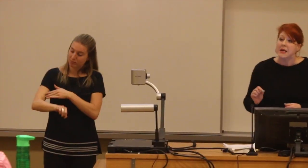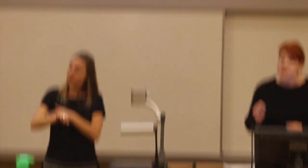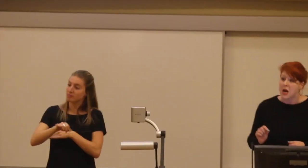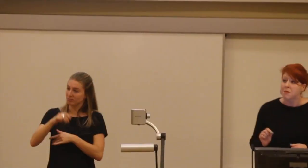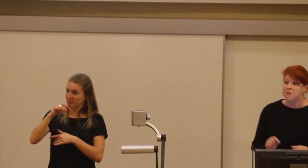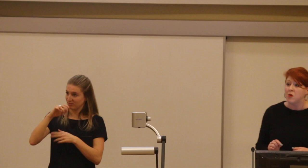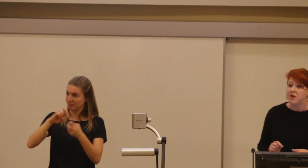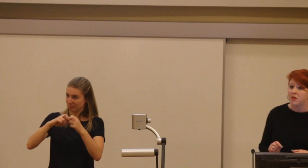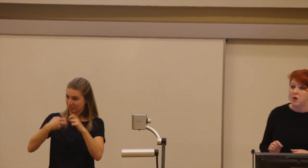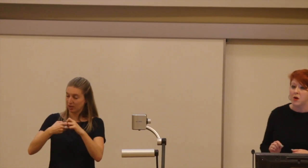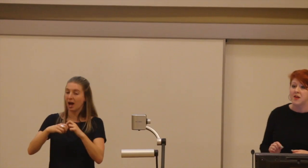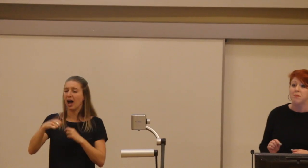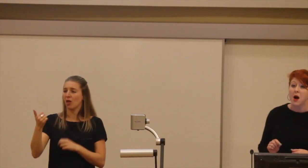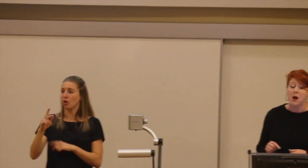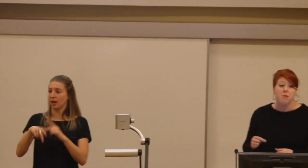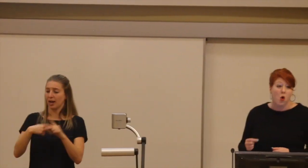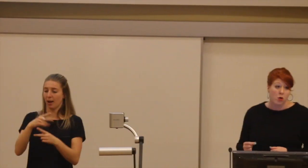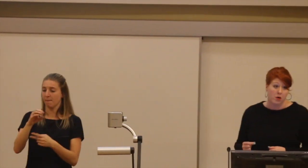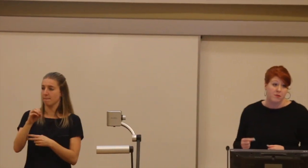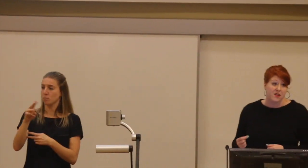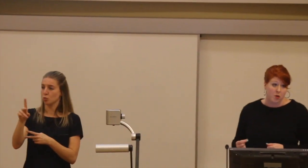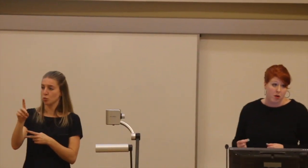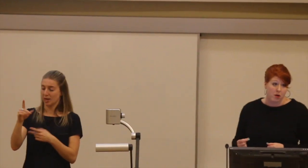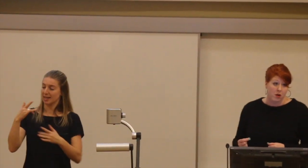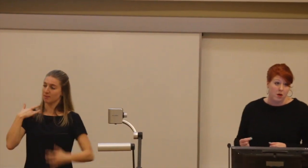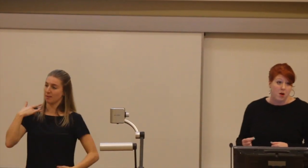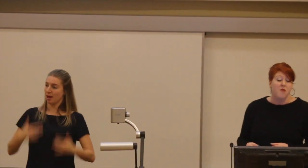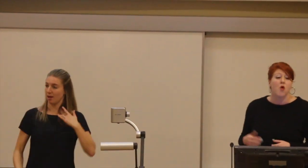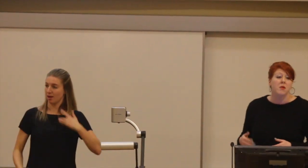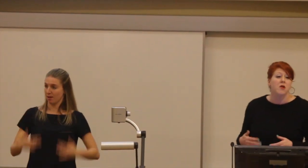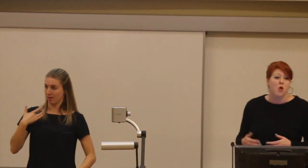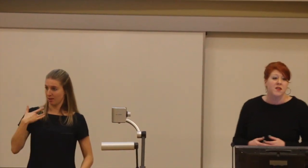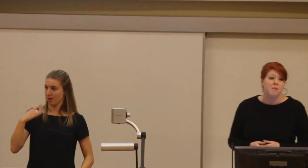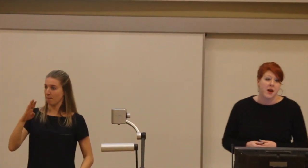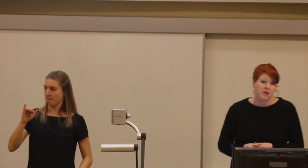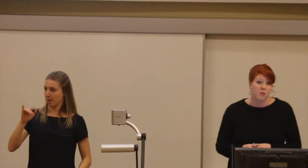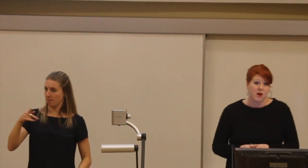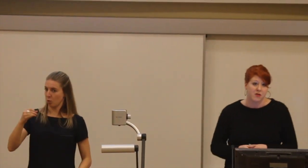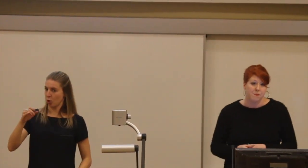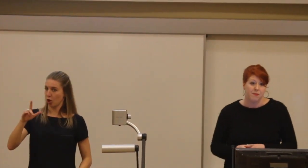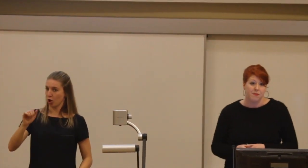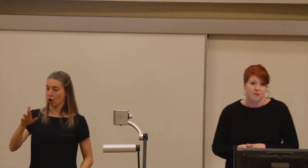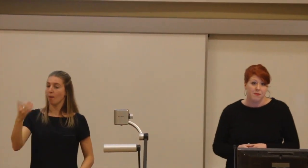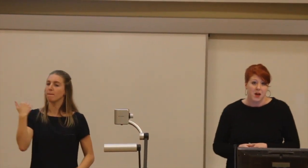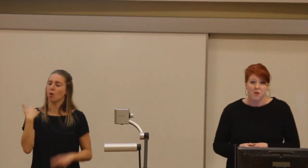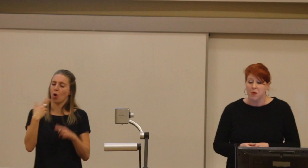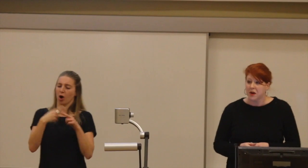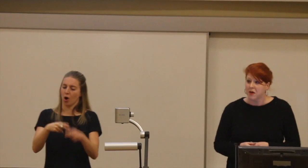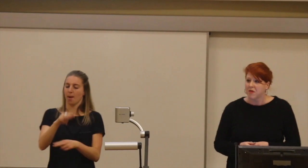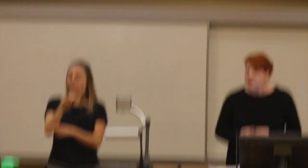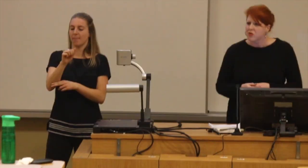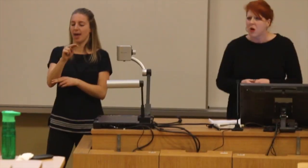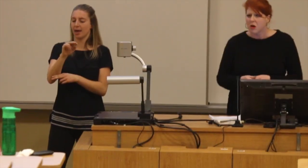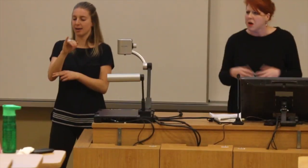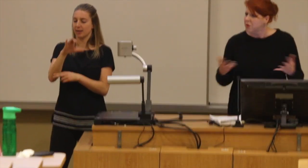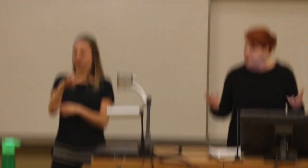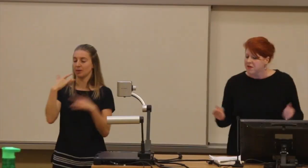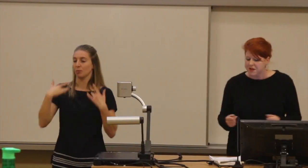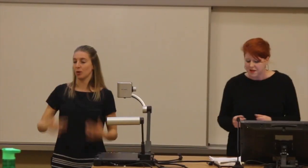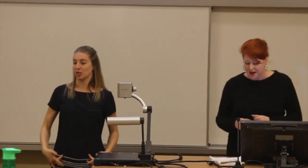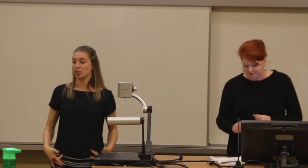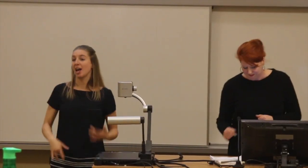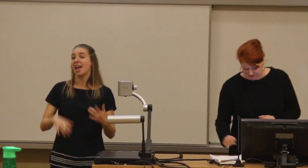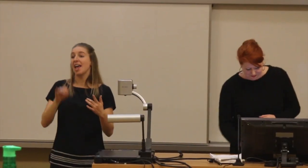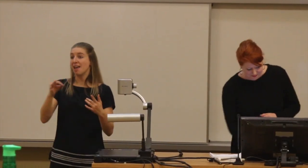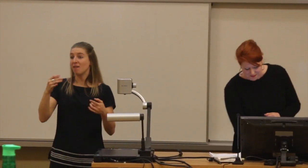other main type of mood disorder is bipolar disorder, formerly known as manic depression. And if we were here for much longer, I would